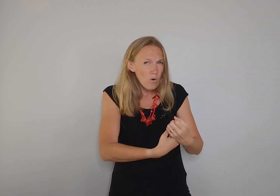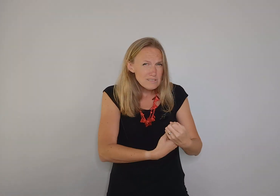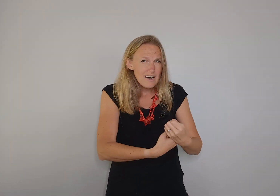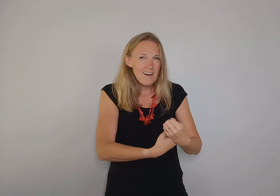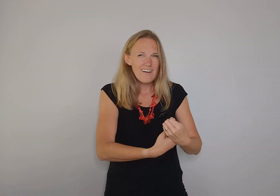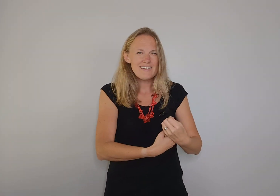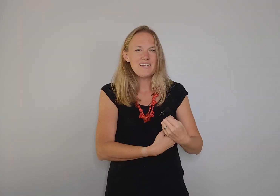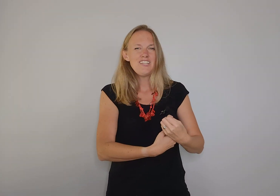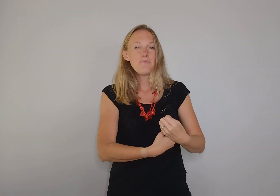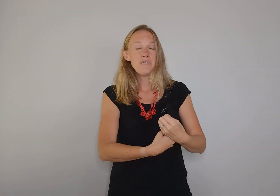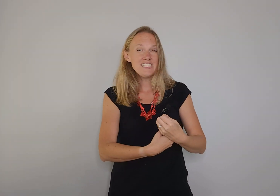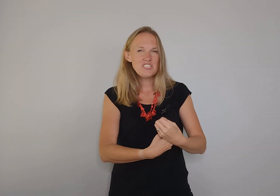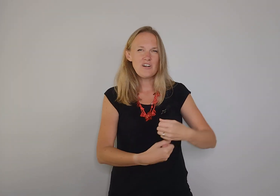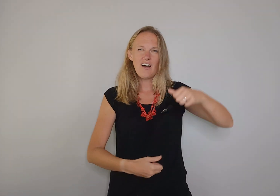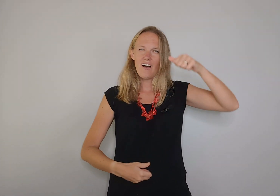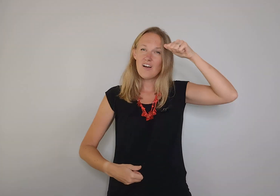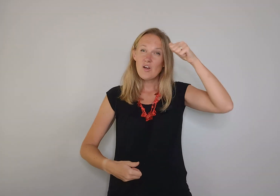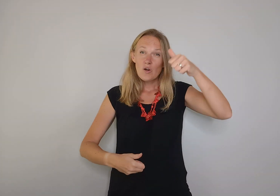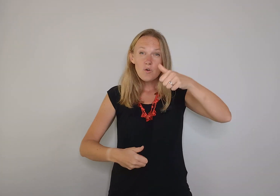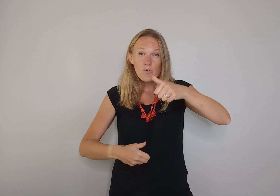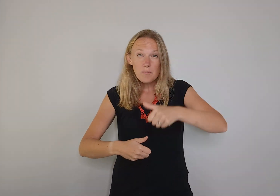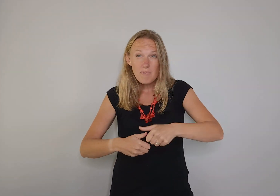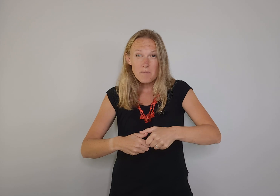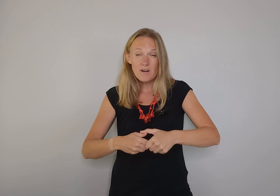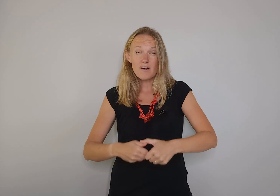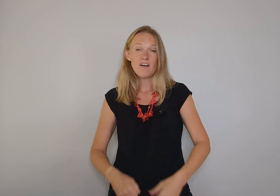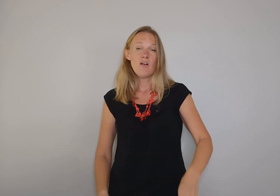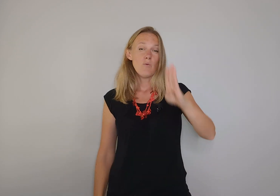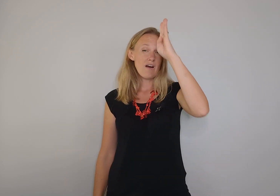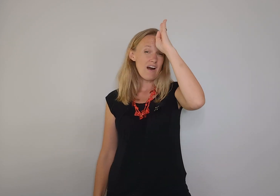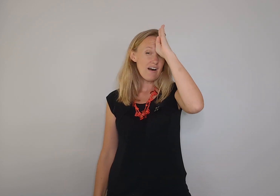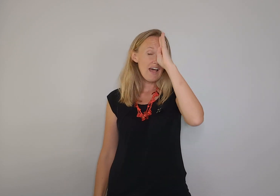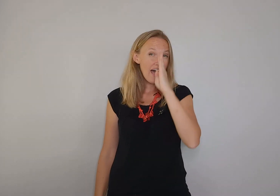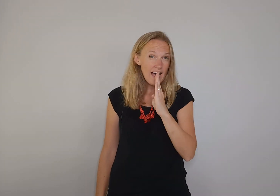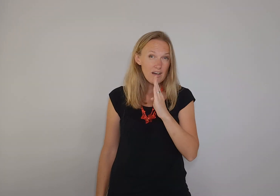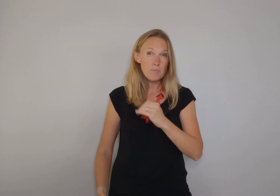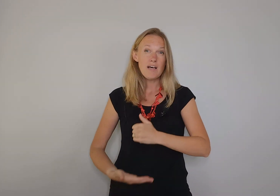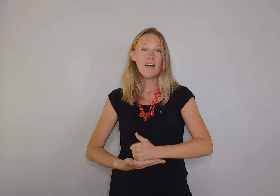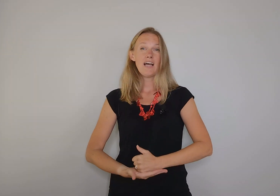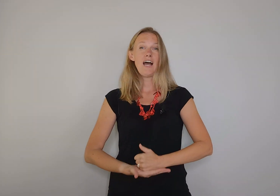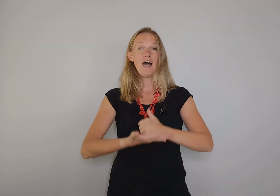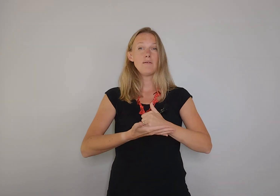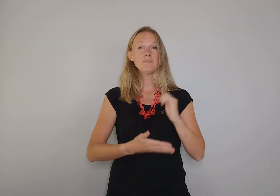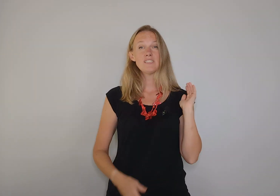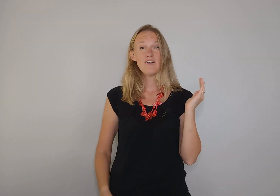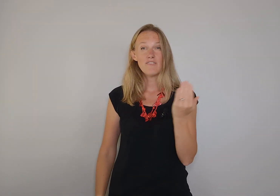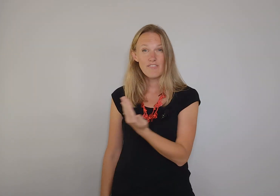hold on, be strong. Remember where our help comes